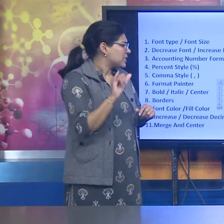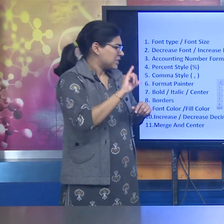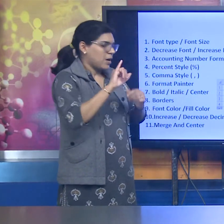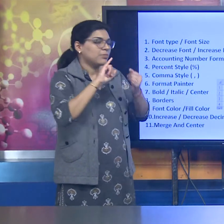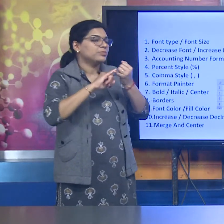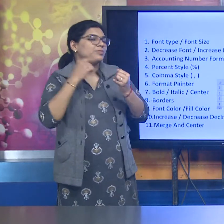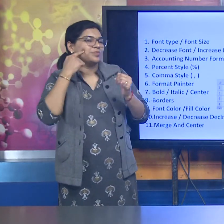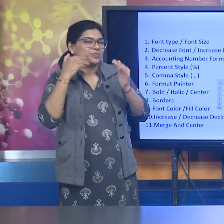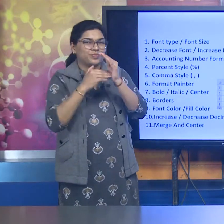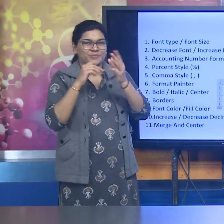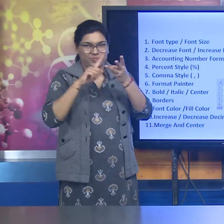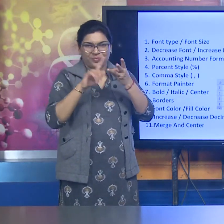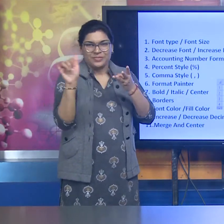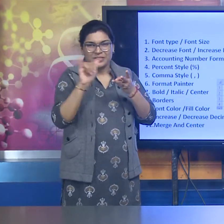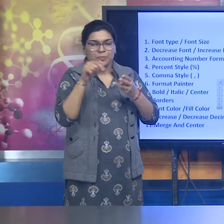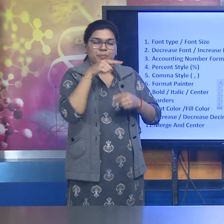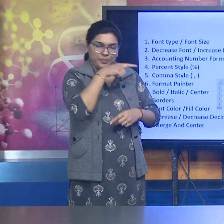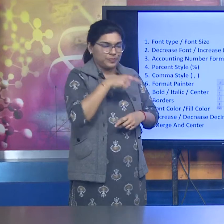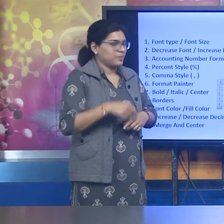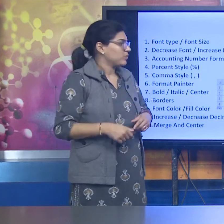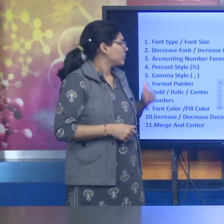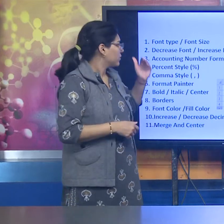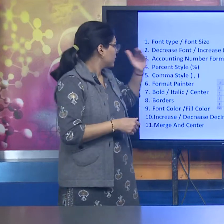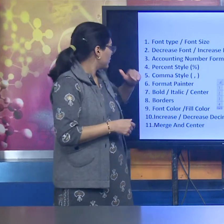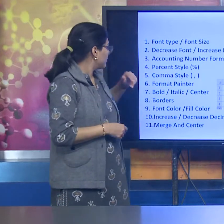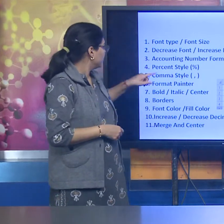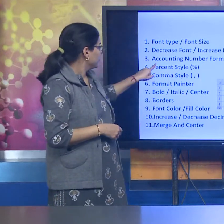or increase font.